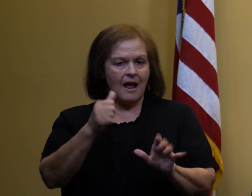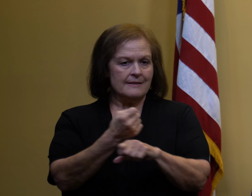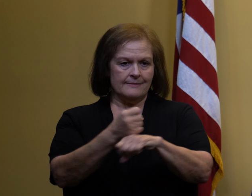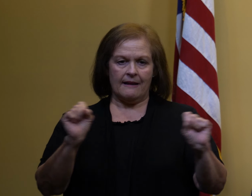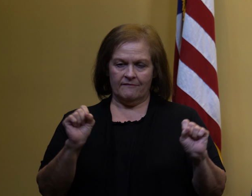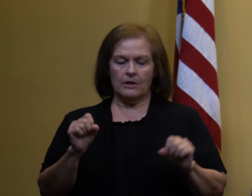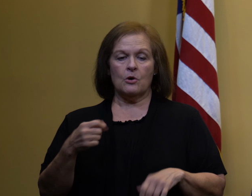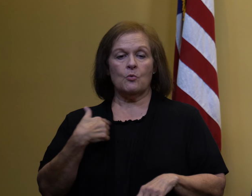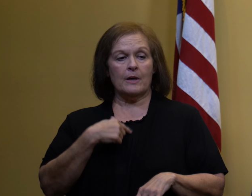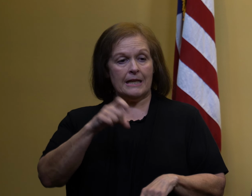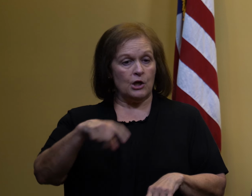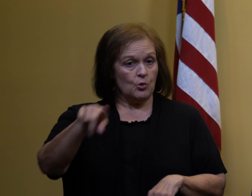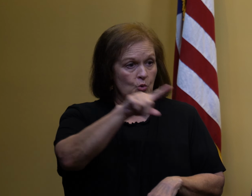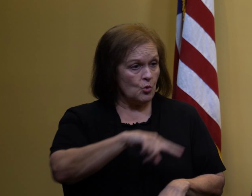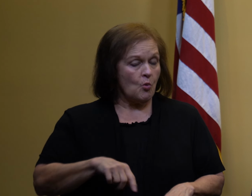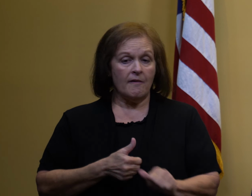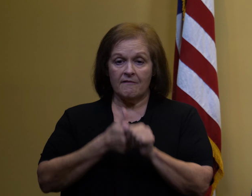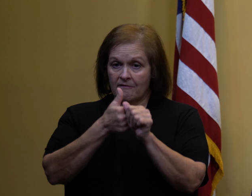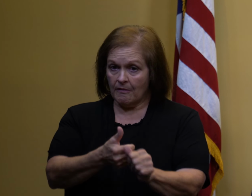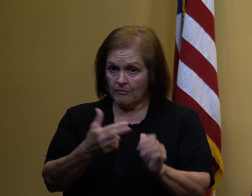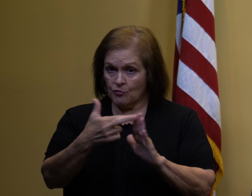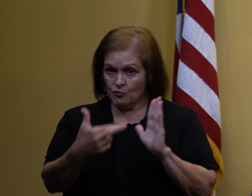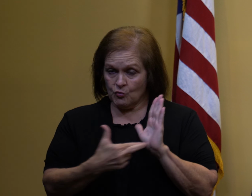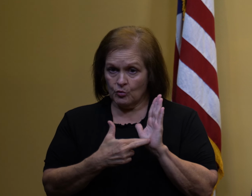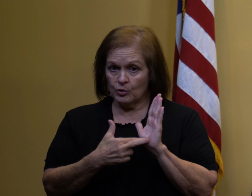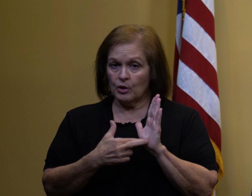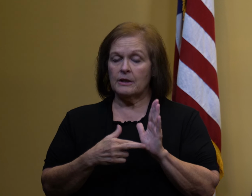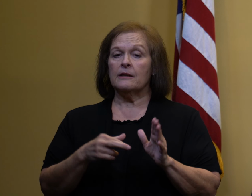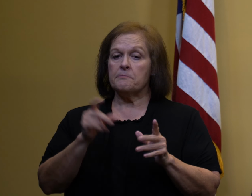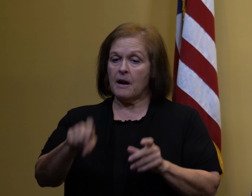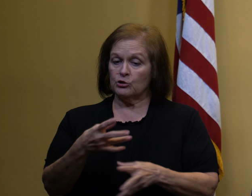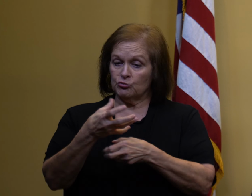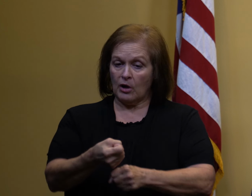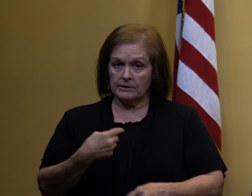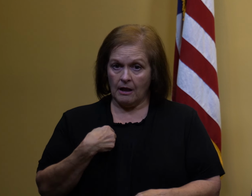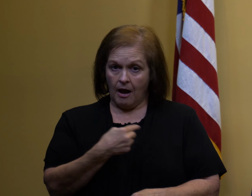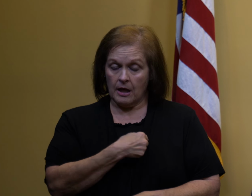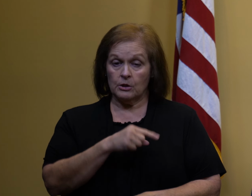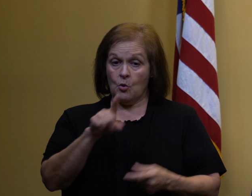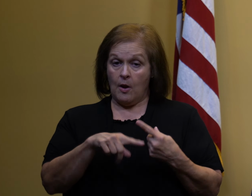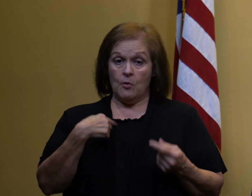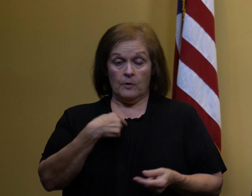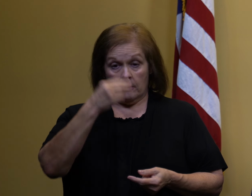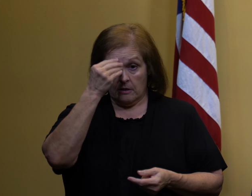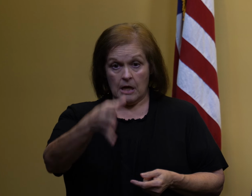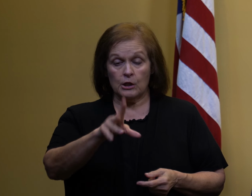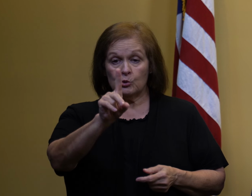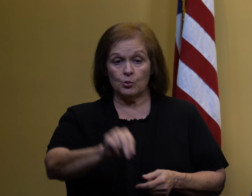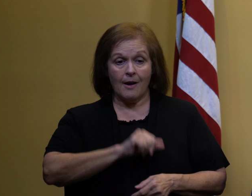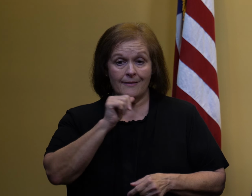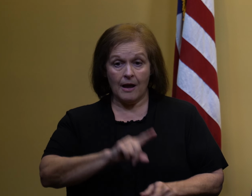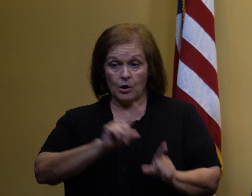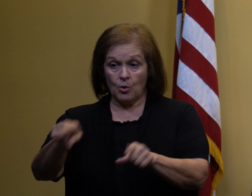residents to follow instructions, demonstrate civic trust, when we say do not go